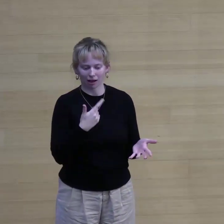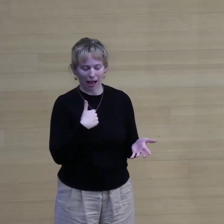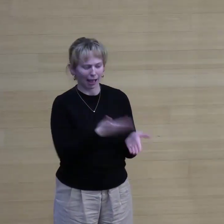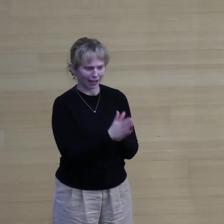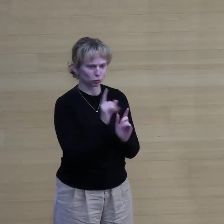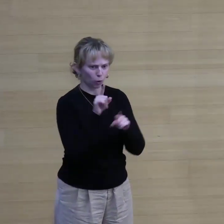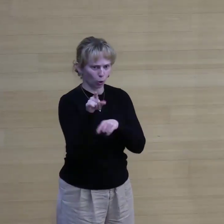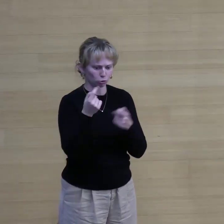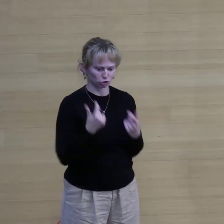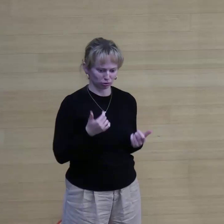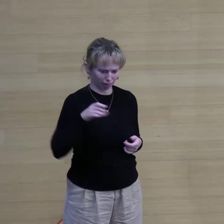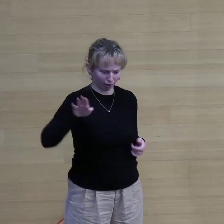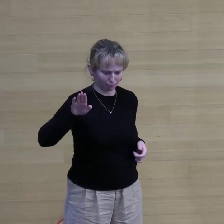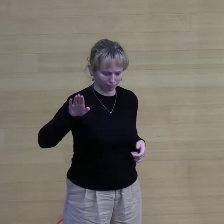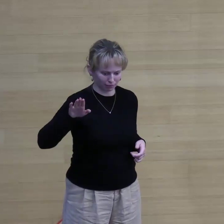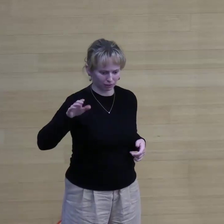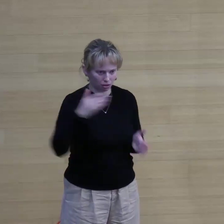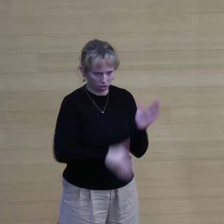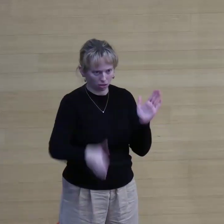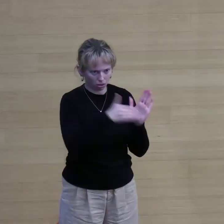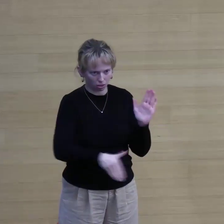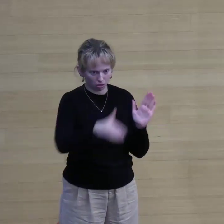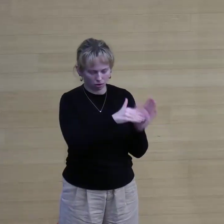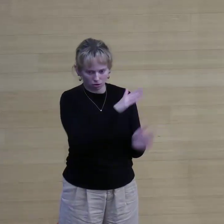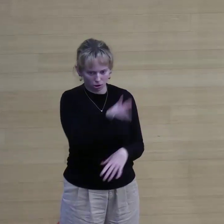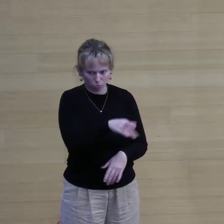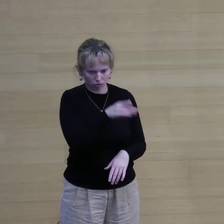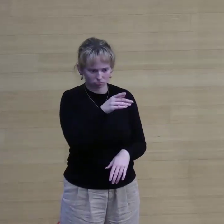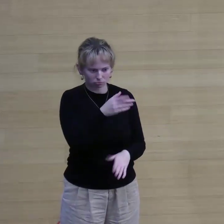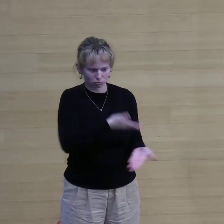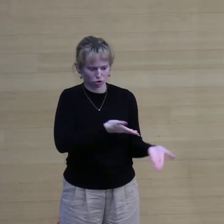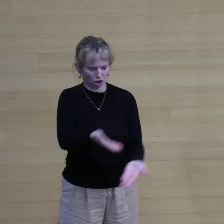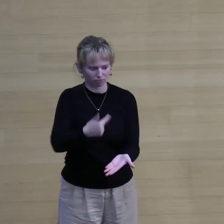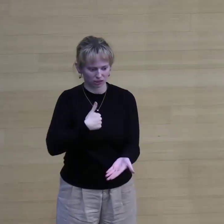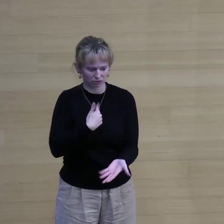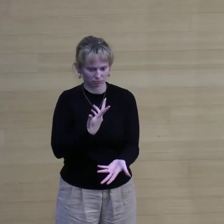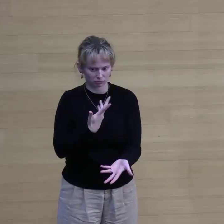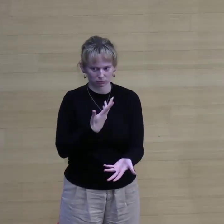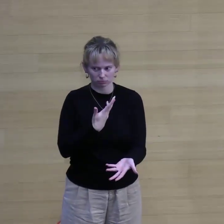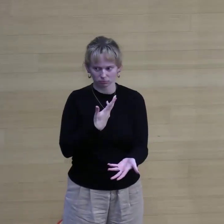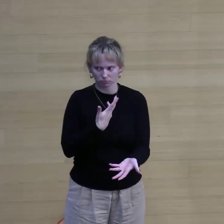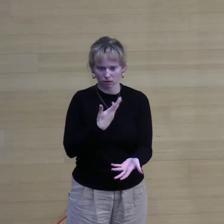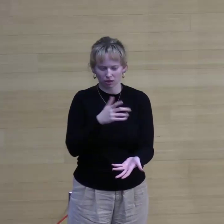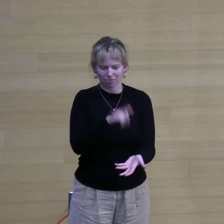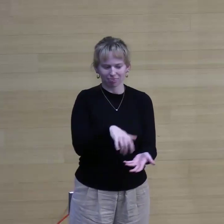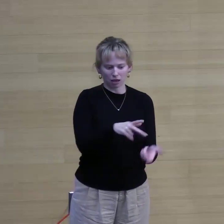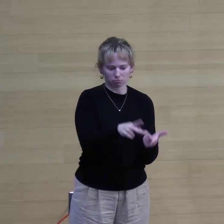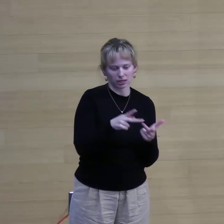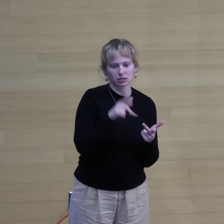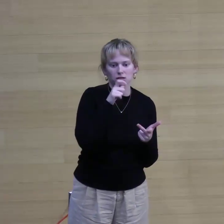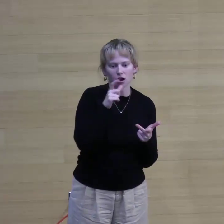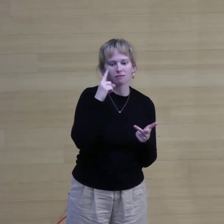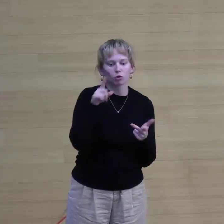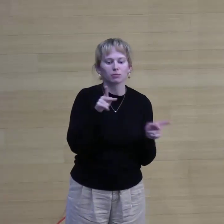to go to a strip club numerous times and nobody ever, I was told that that wasn't appropriate and that those places weren't for people like me. And we're